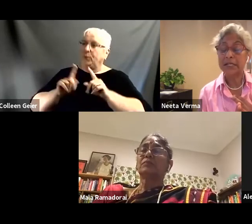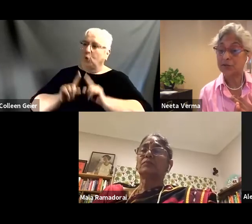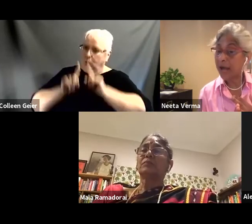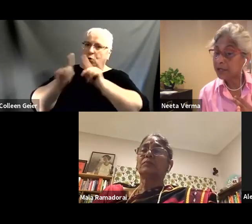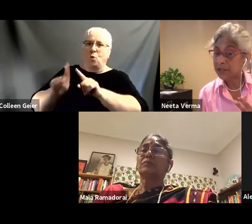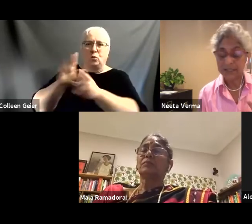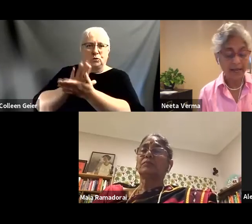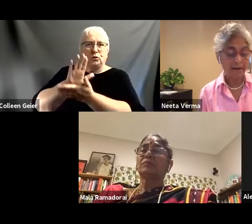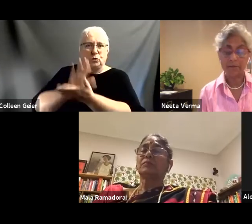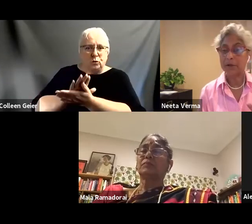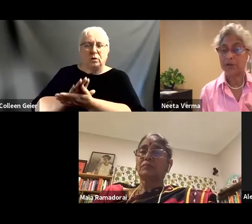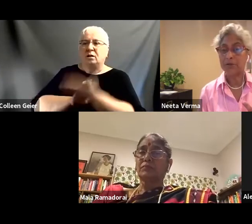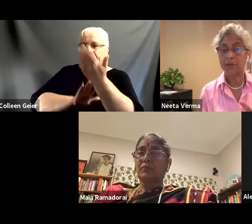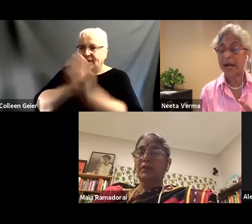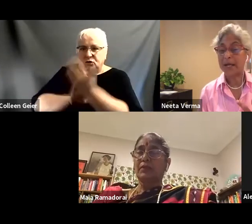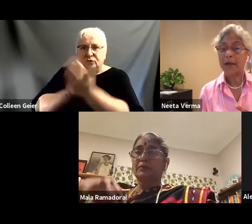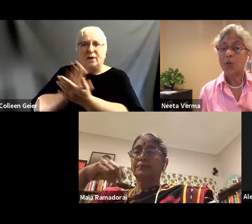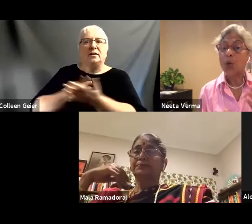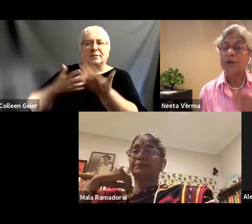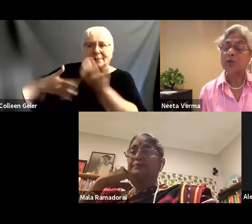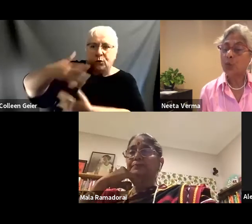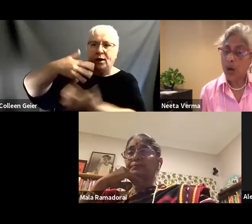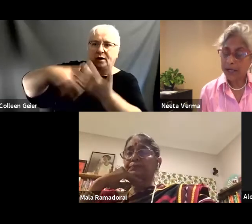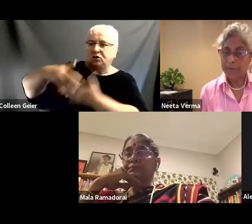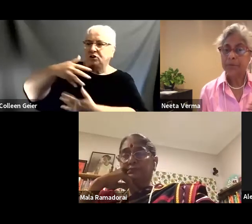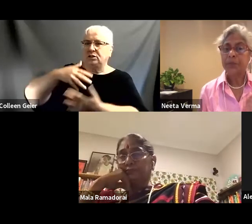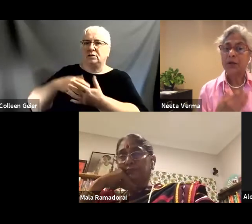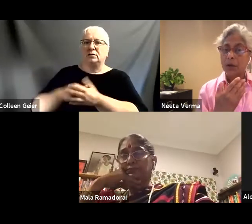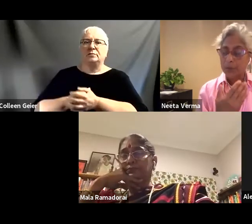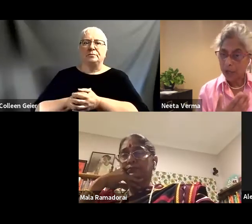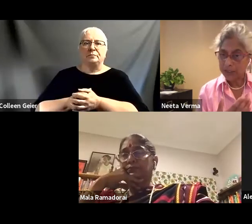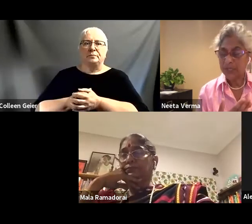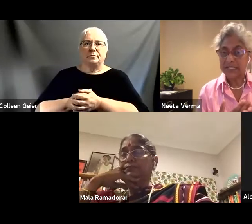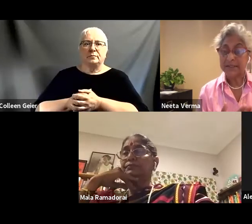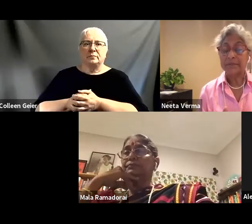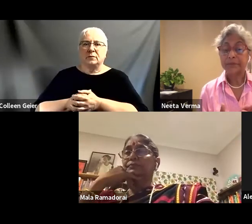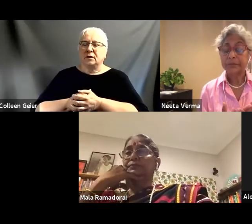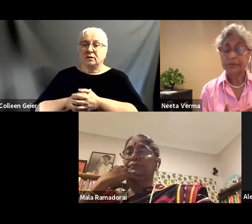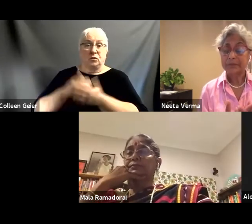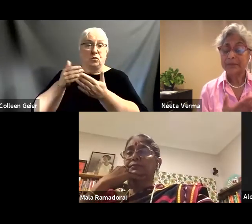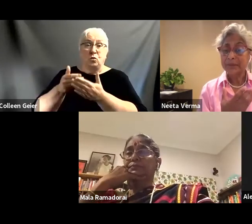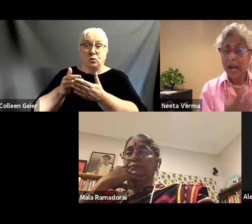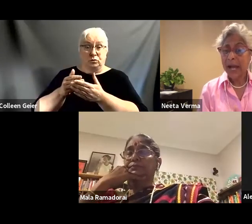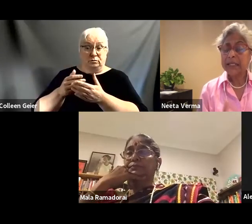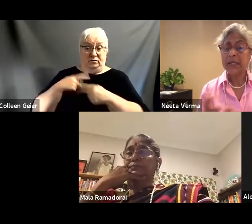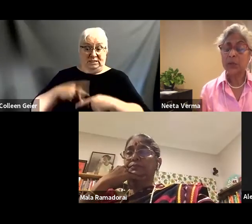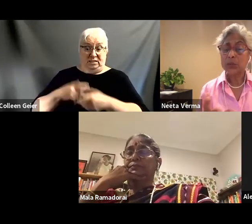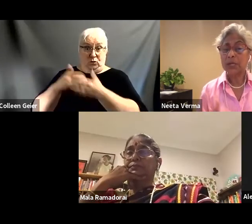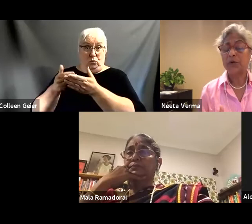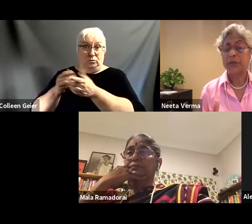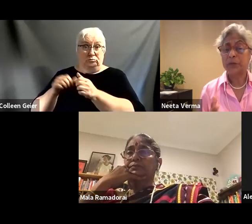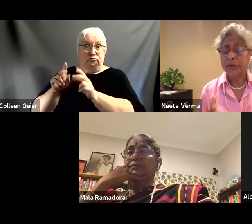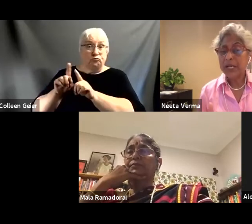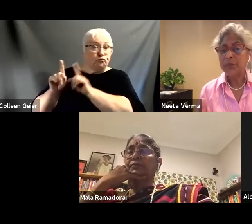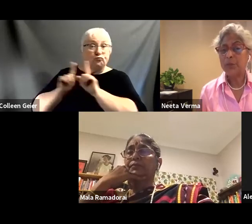physical interactions. They are driven by one-to-one proximities. I think some